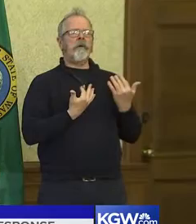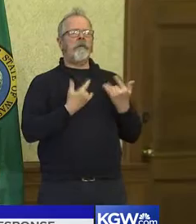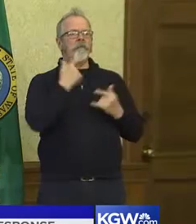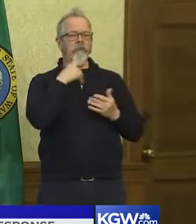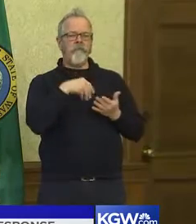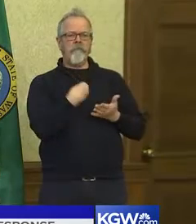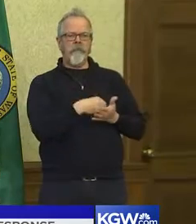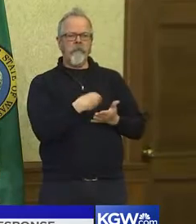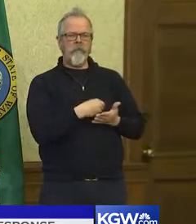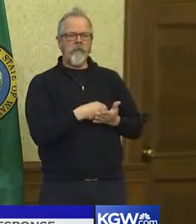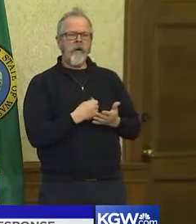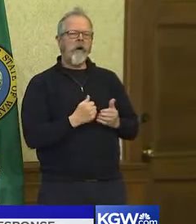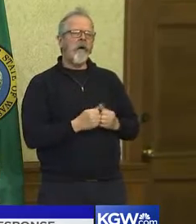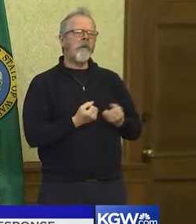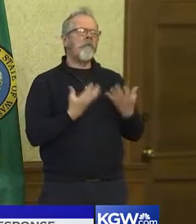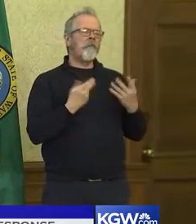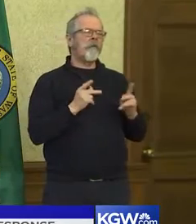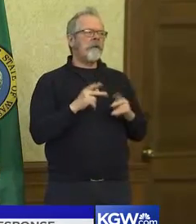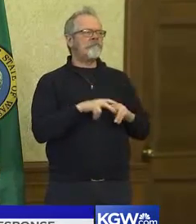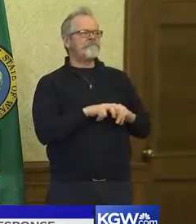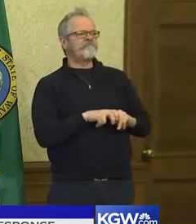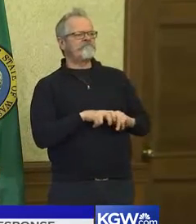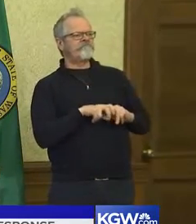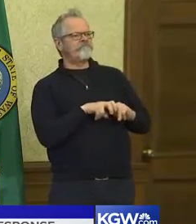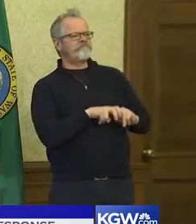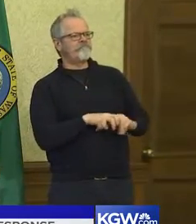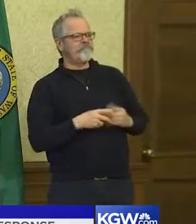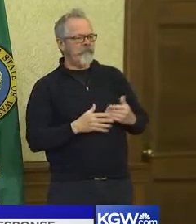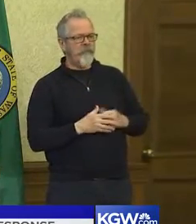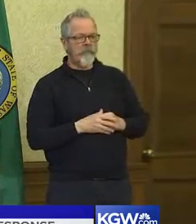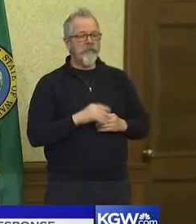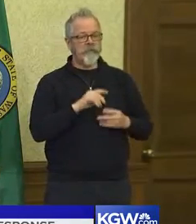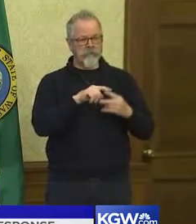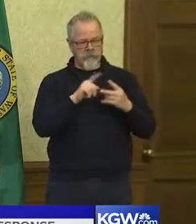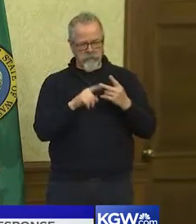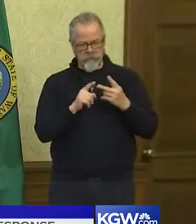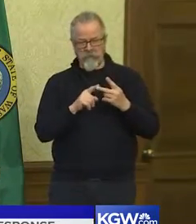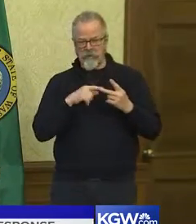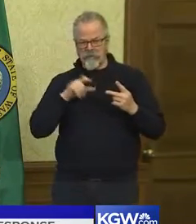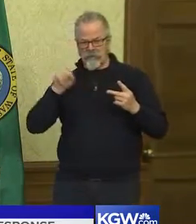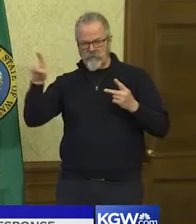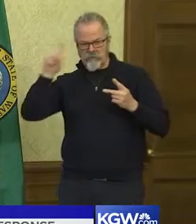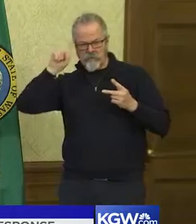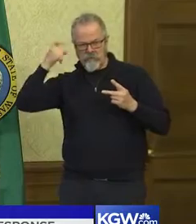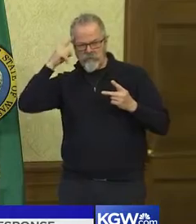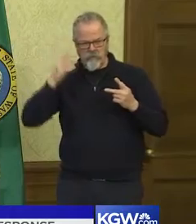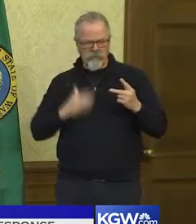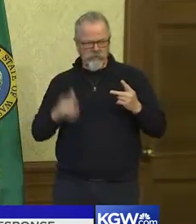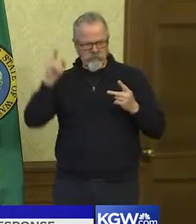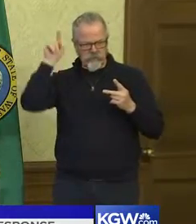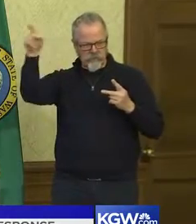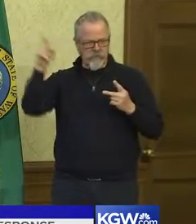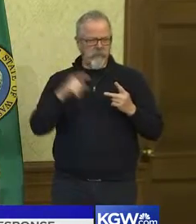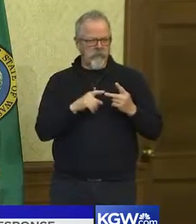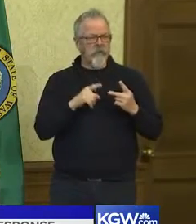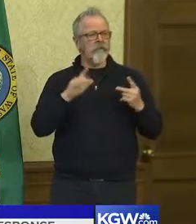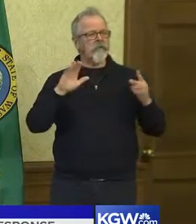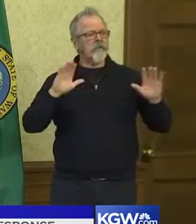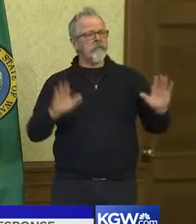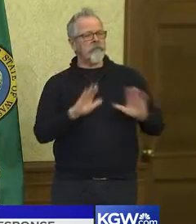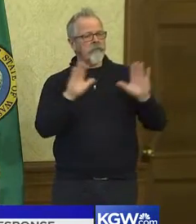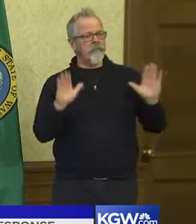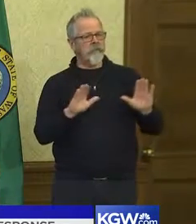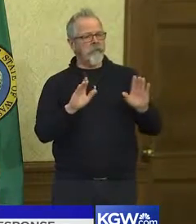Olympia this Sunday. They say that their liberties have been attacked. We've already seen some of these protests happen in Michigan and